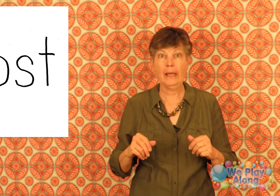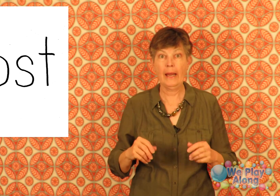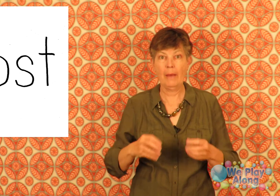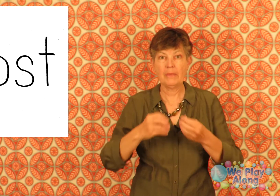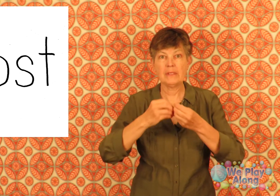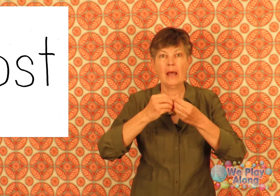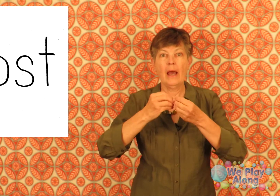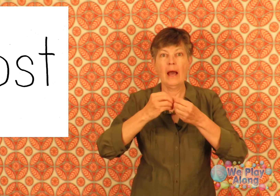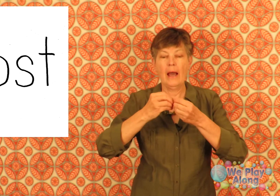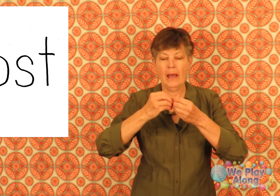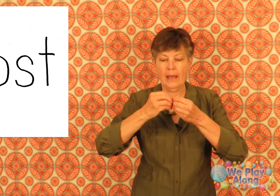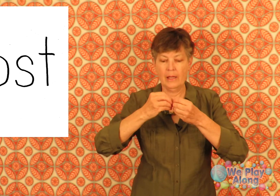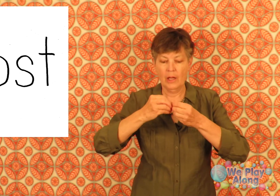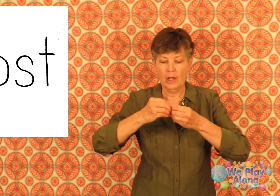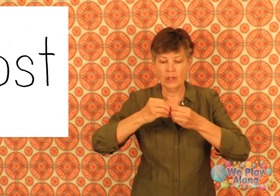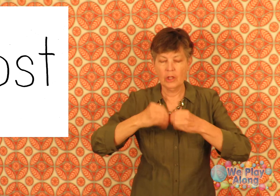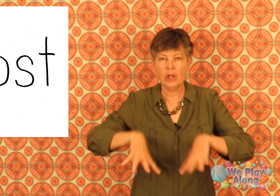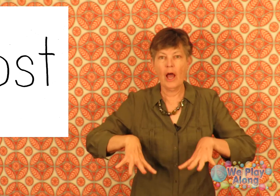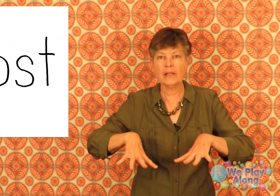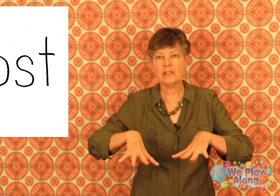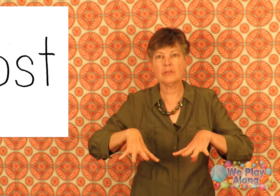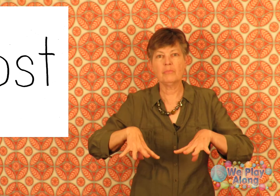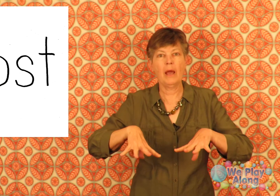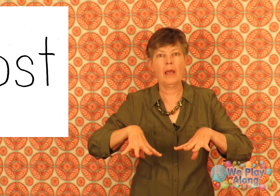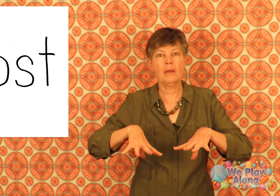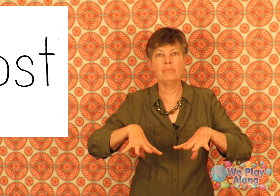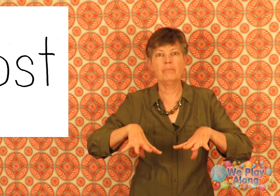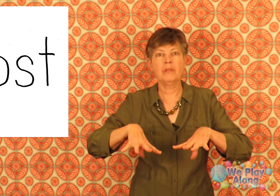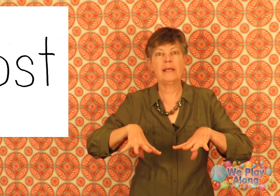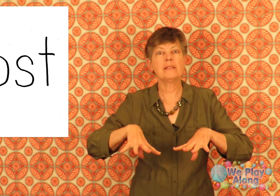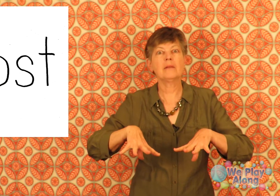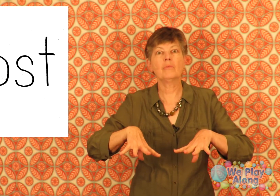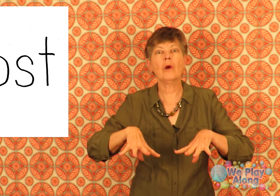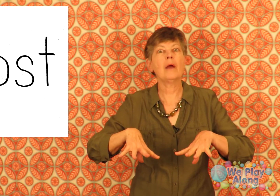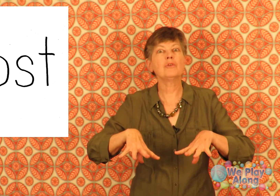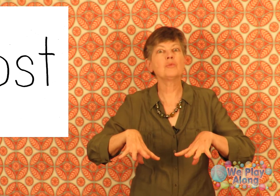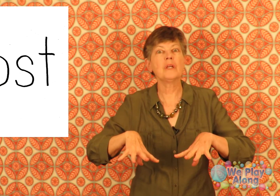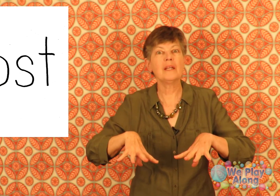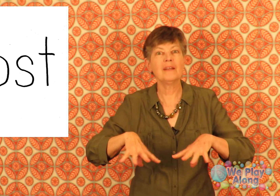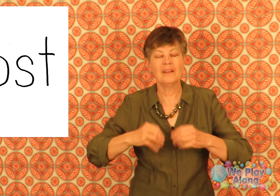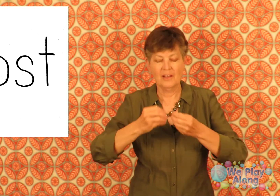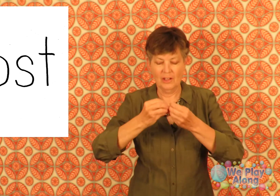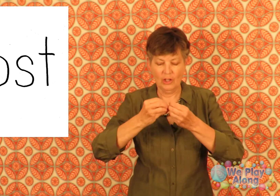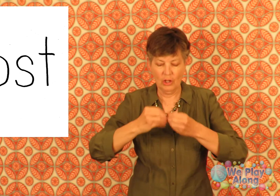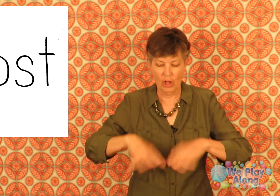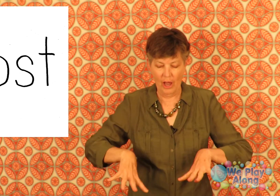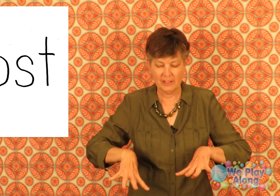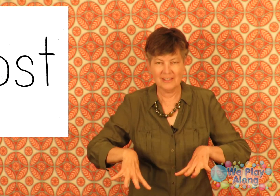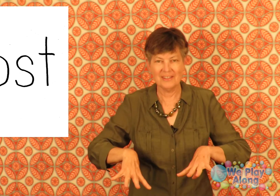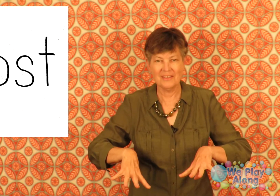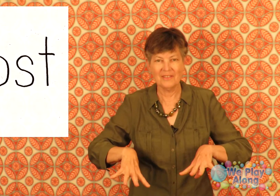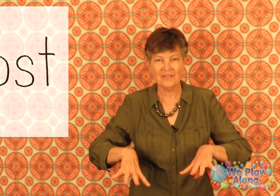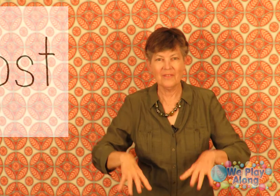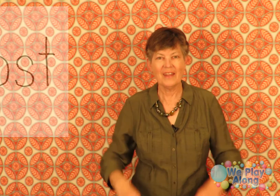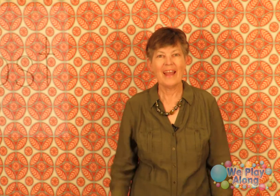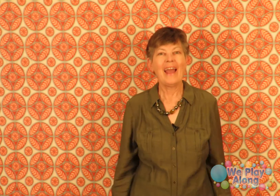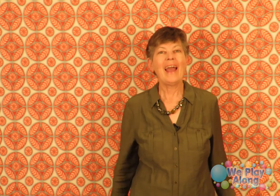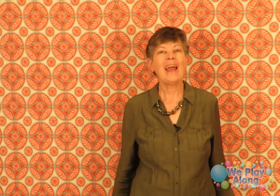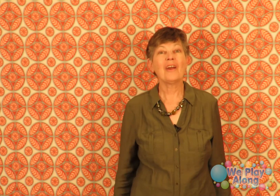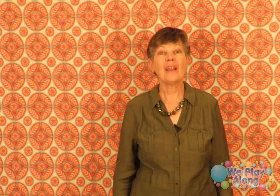that happens. I lost my place in where I was reading. Lost. And our